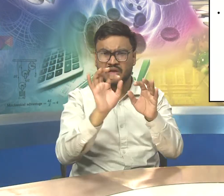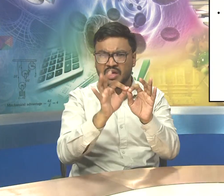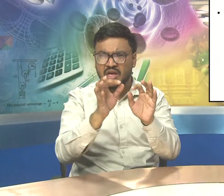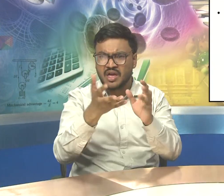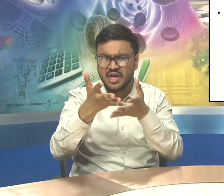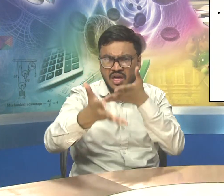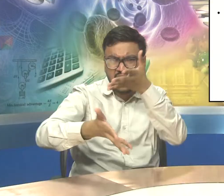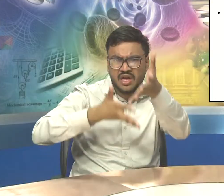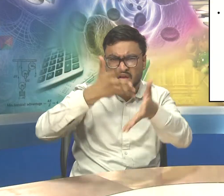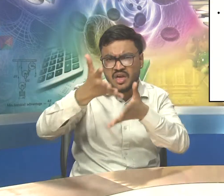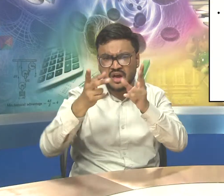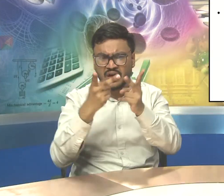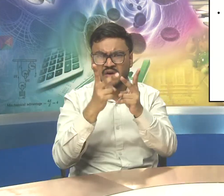country